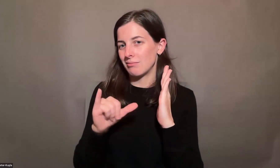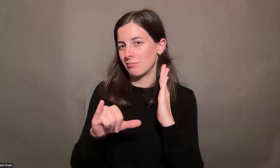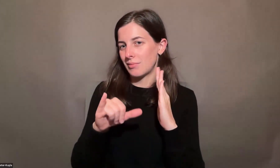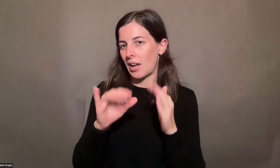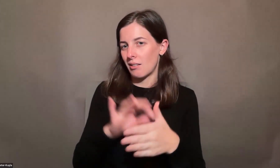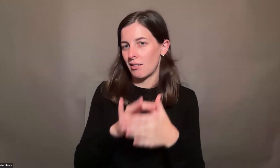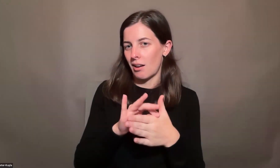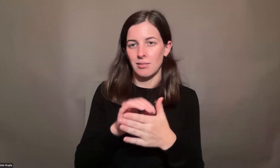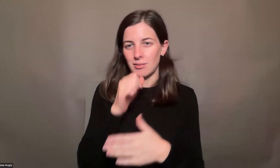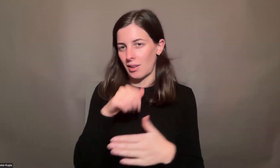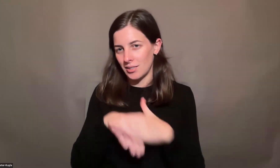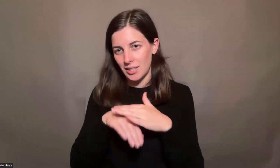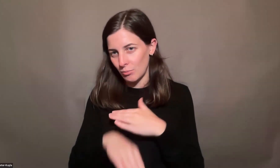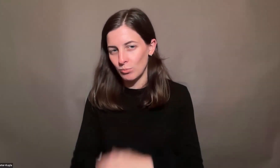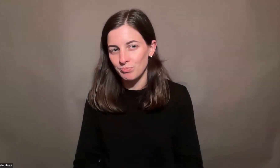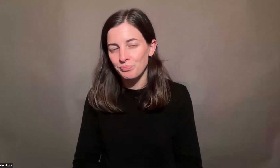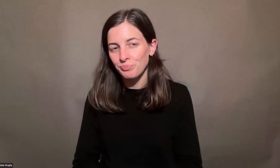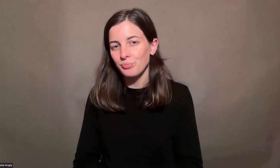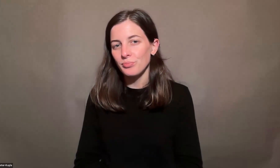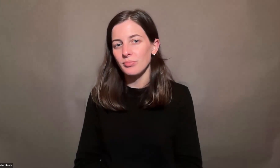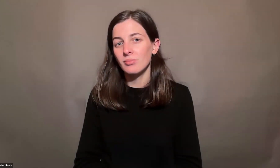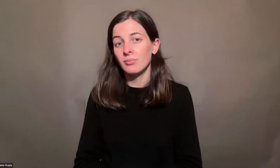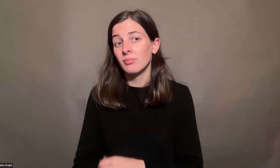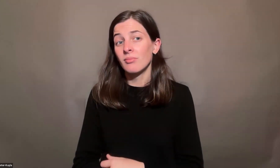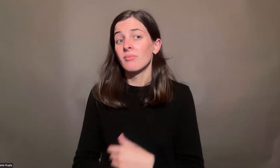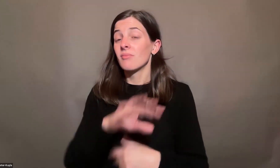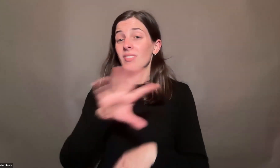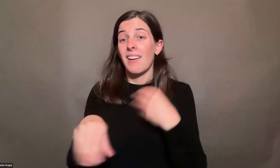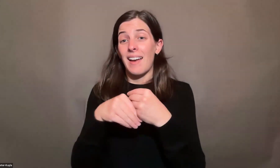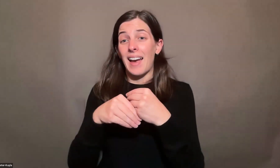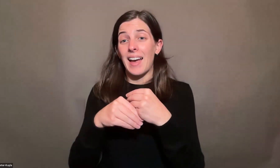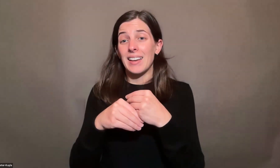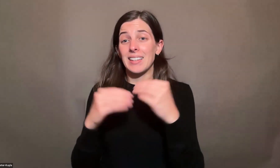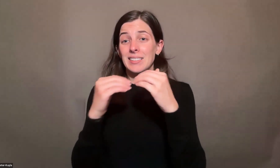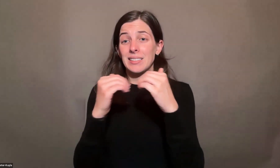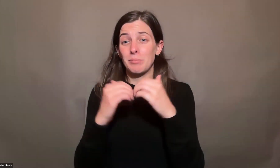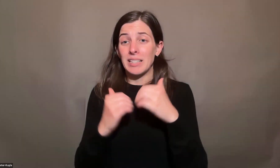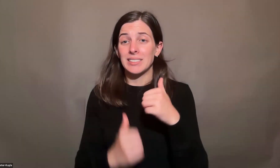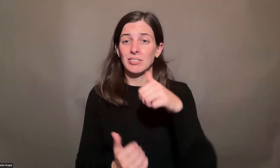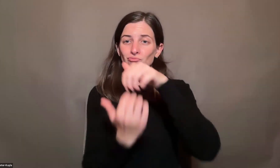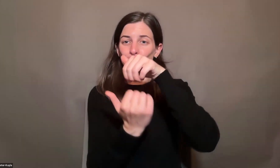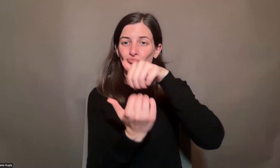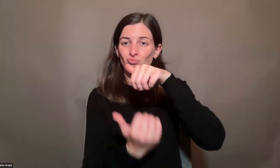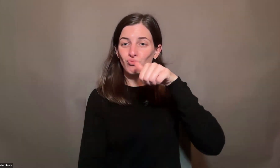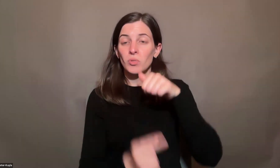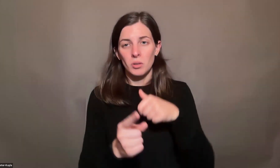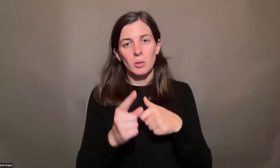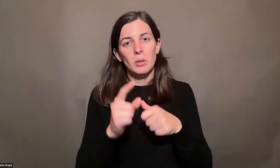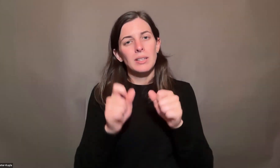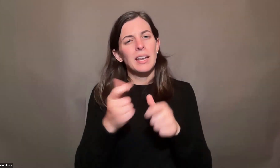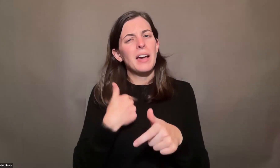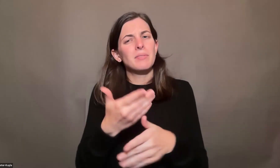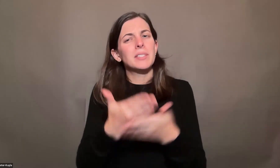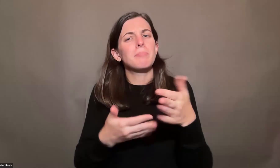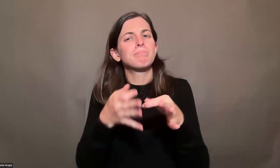Adding spacing in any document is interesting and can be done in various ways. But there are a few simple things to remember to